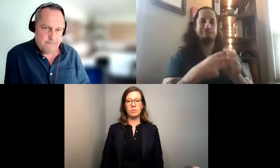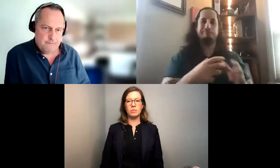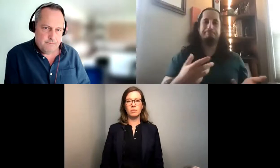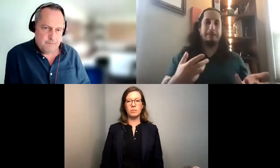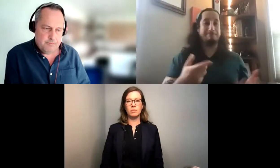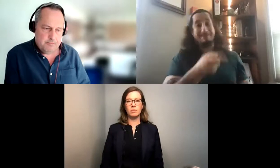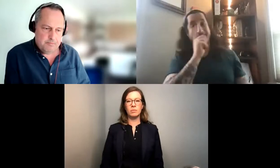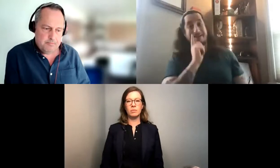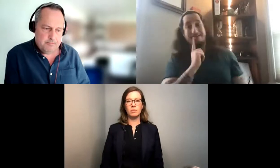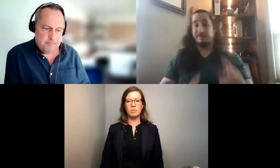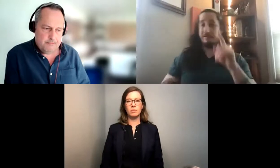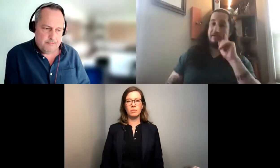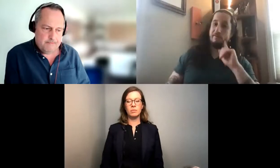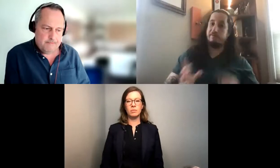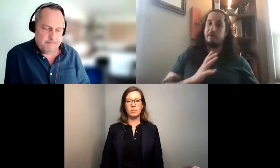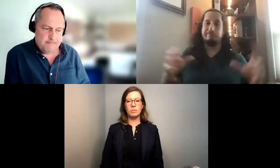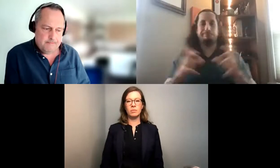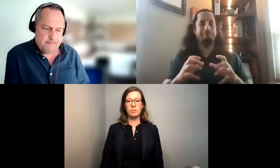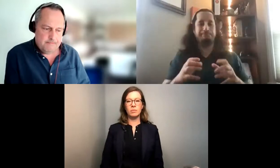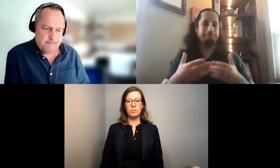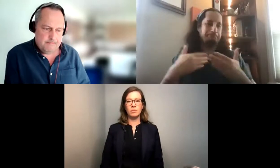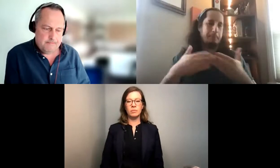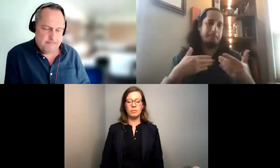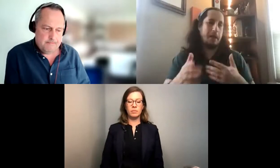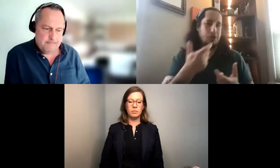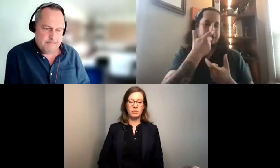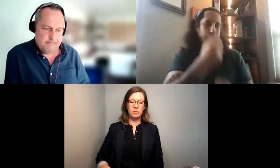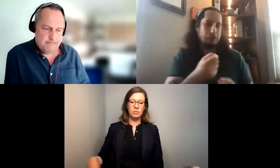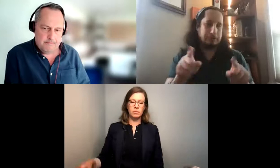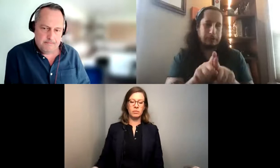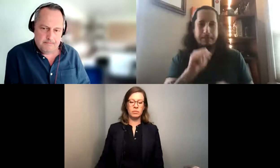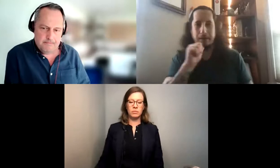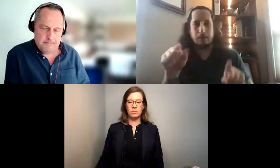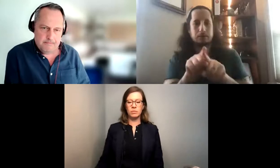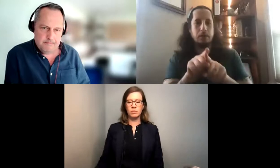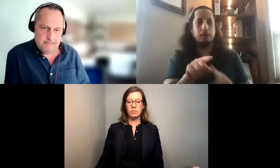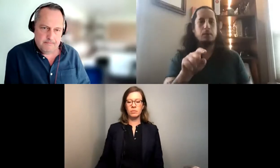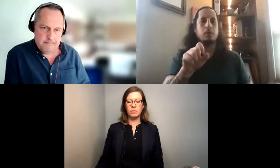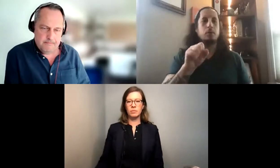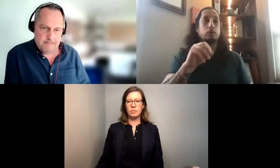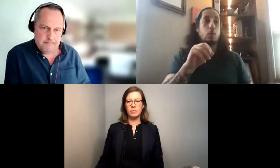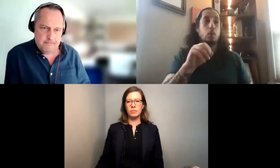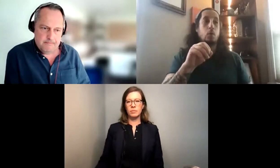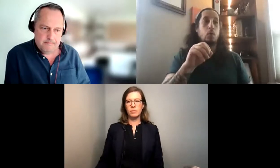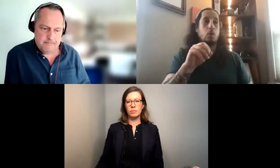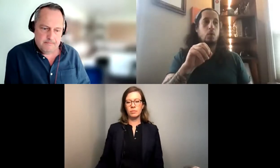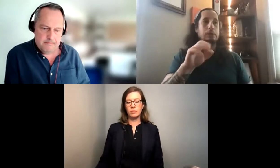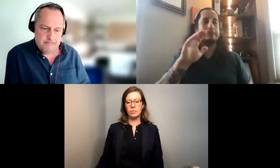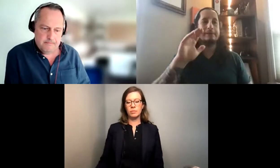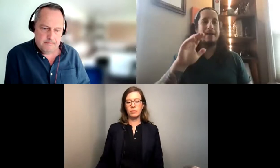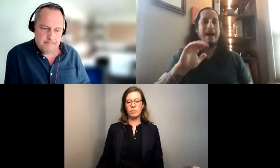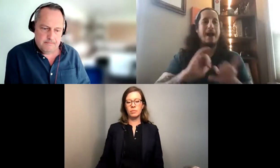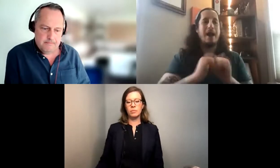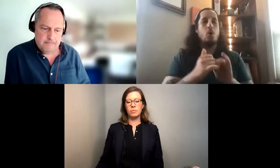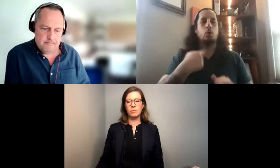friend who has the same interests and then develop those interests. Oftentimes, deaf kids are just in part of the same peer group because